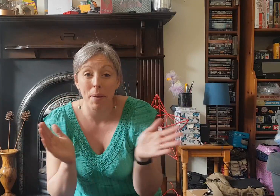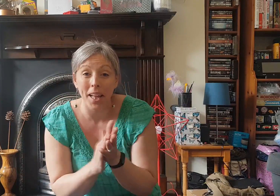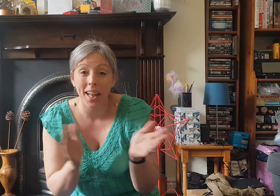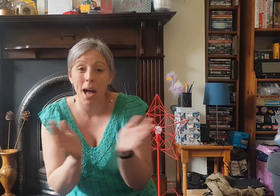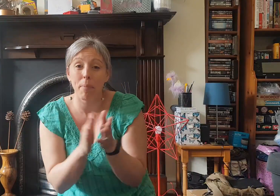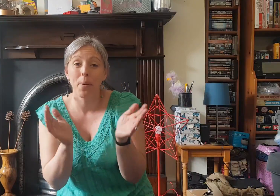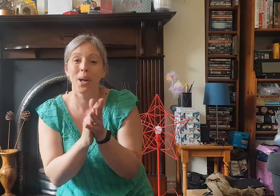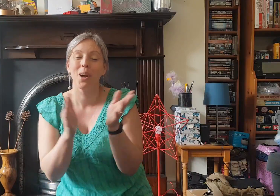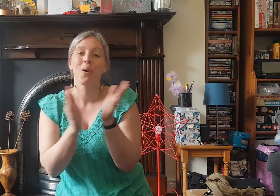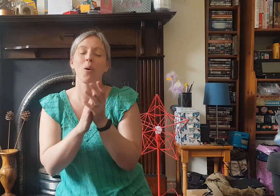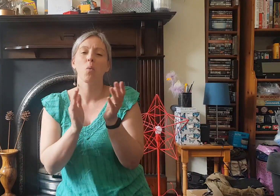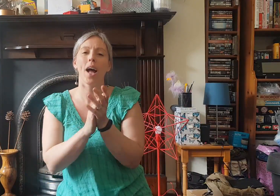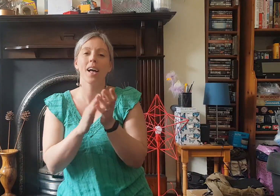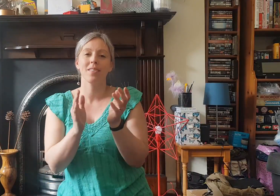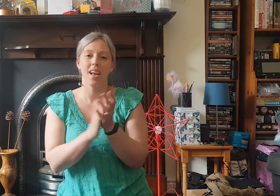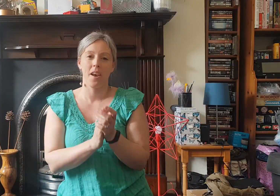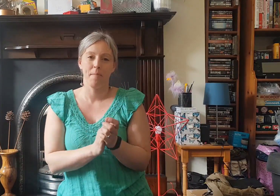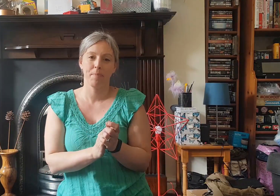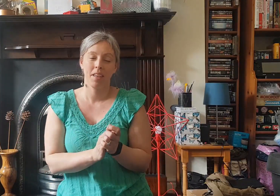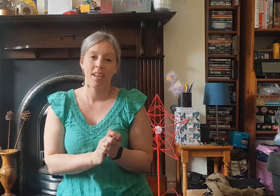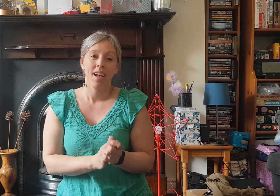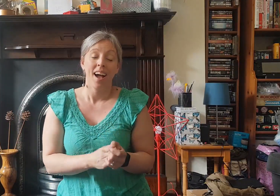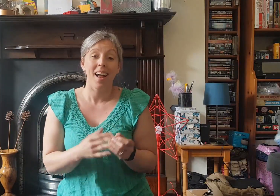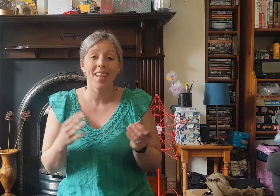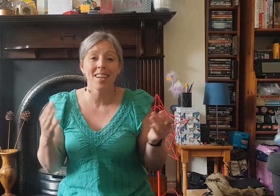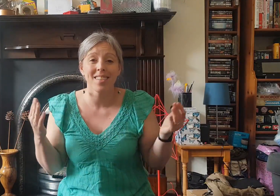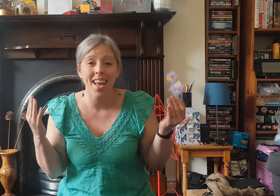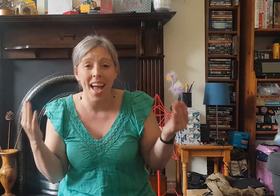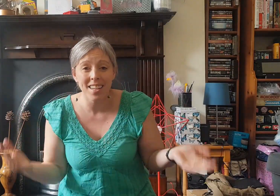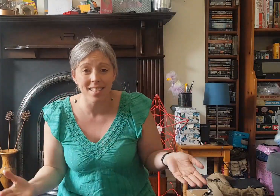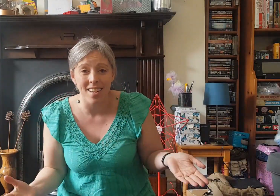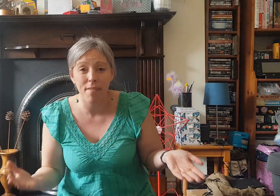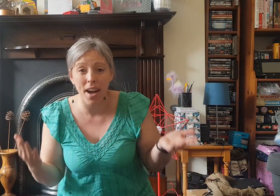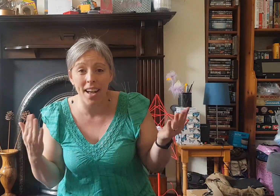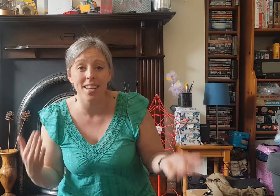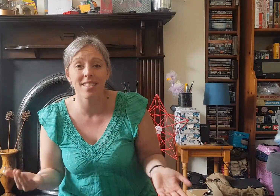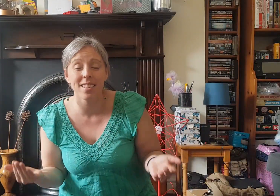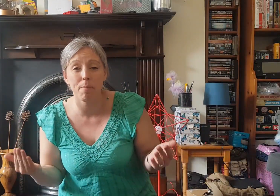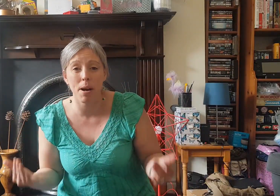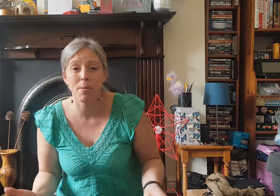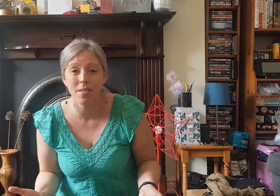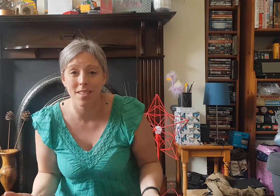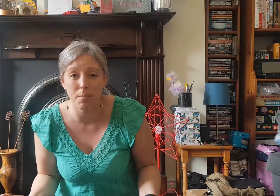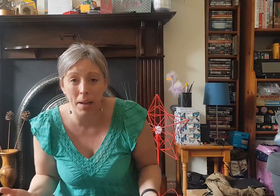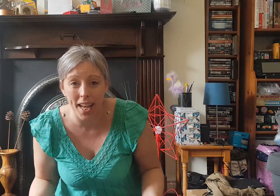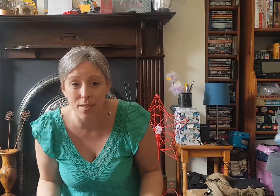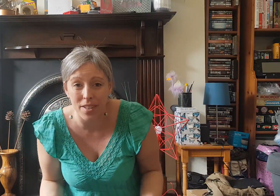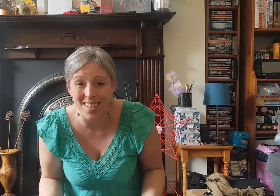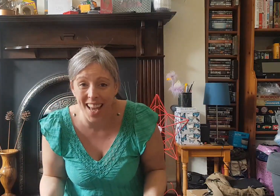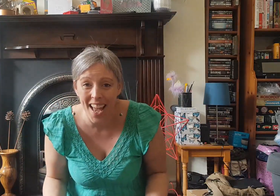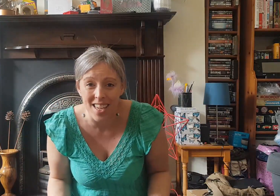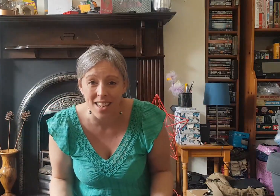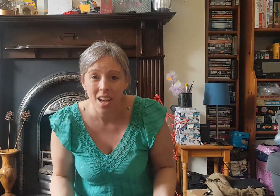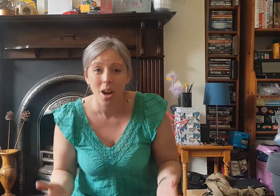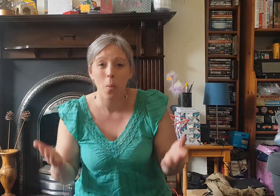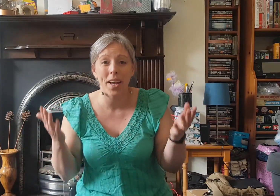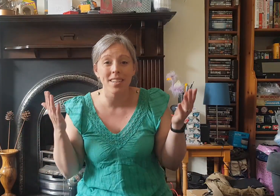clap well done and that is the end of our easter bubbles and splash for today we're going to say